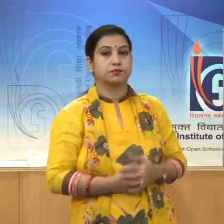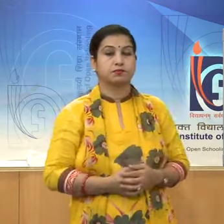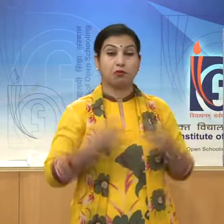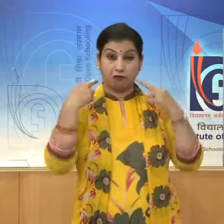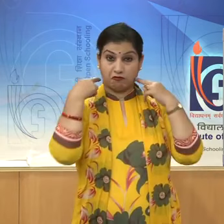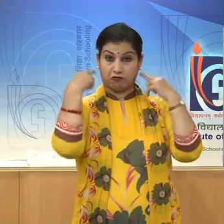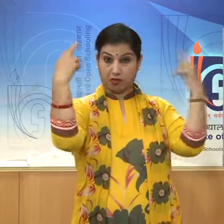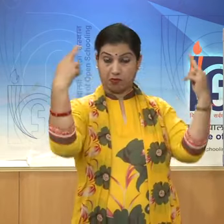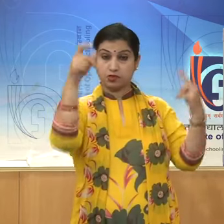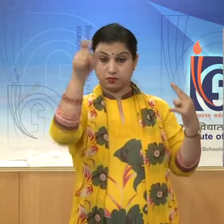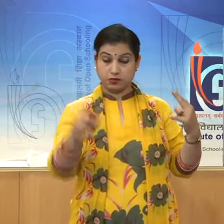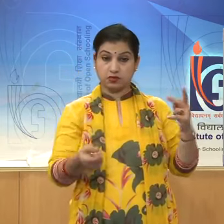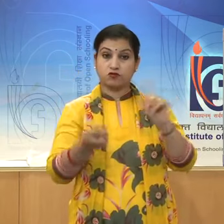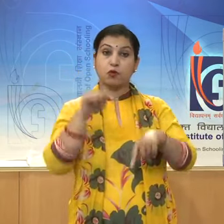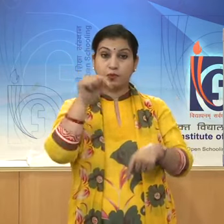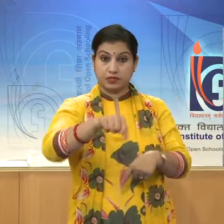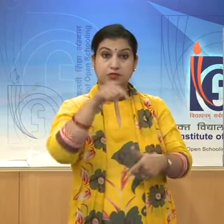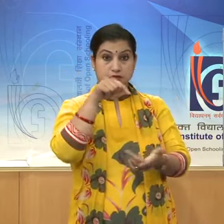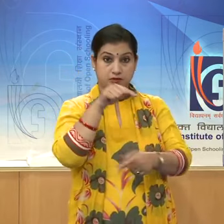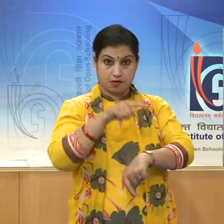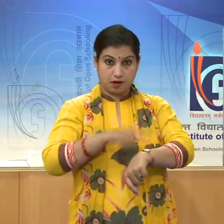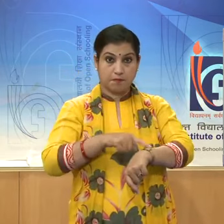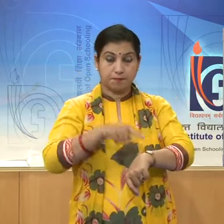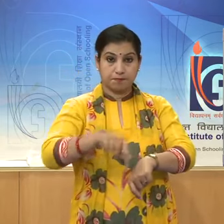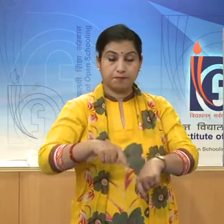The most famous artists of this period are